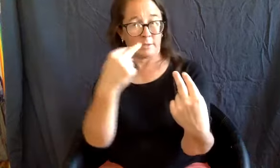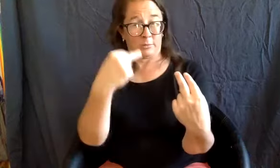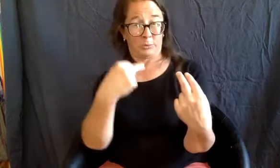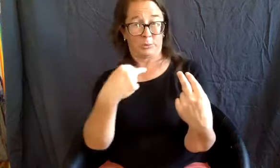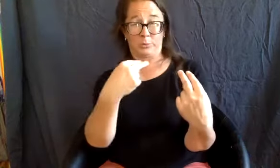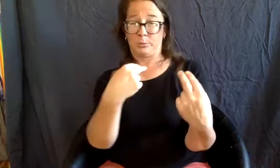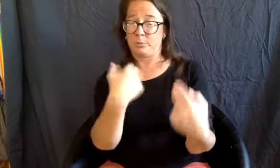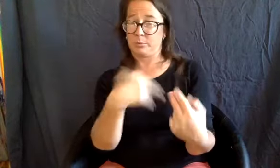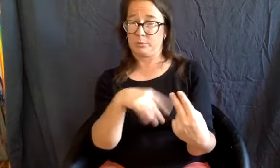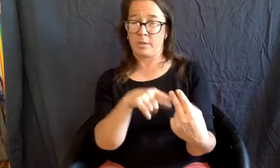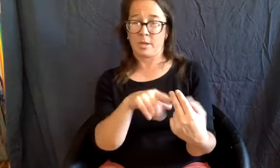loaded.